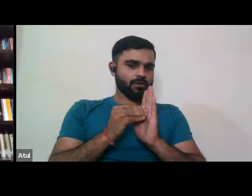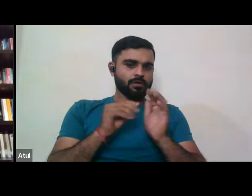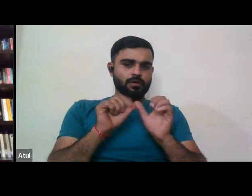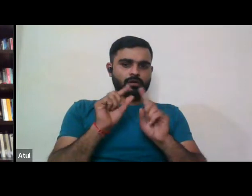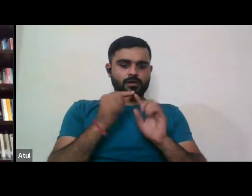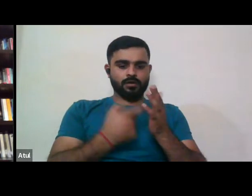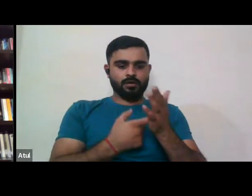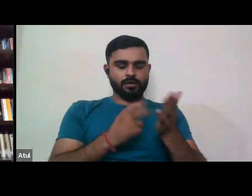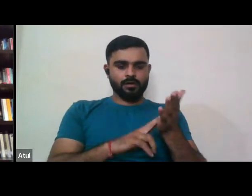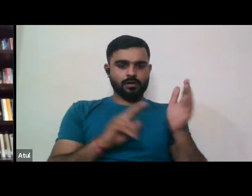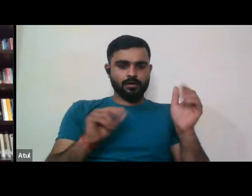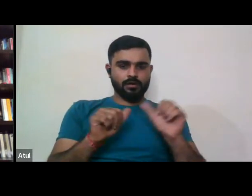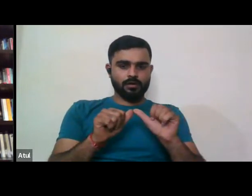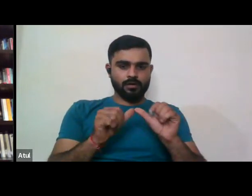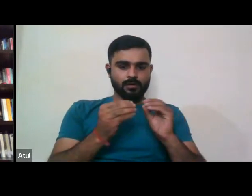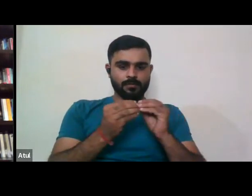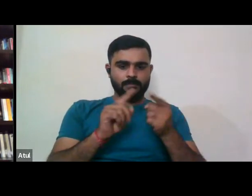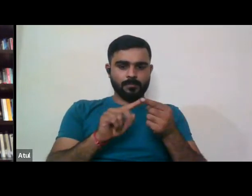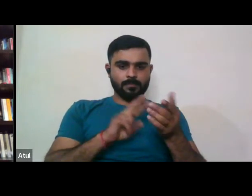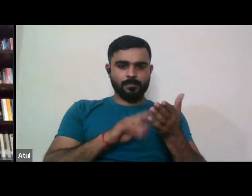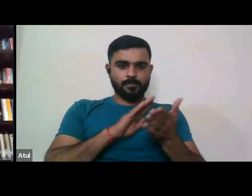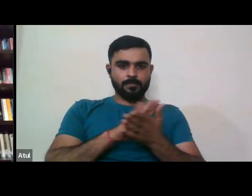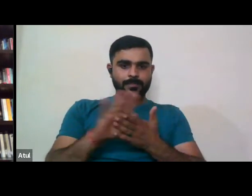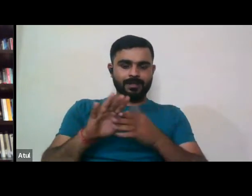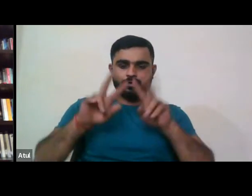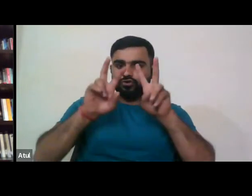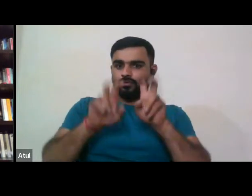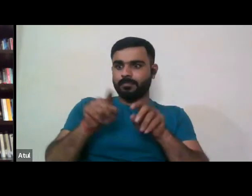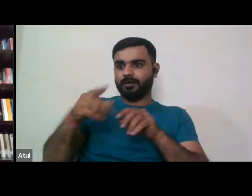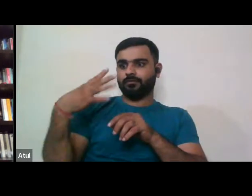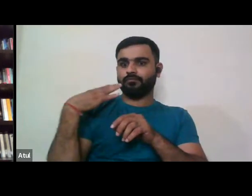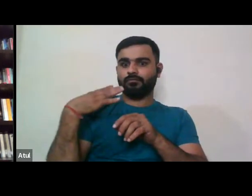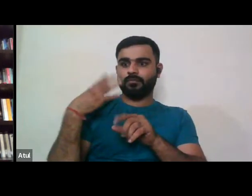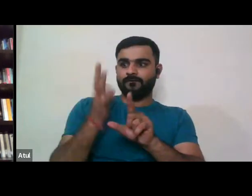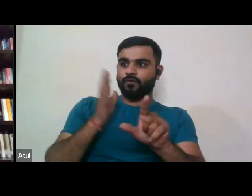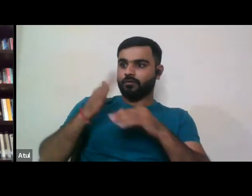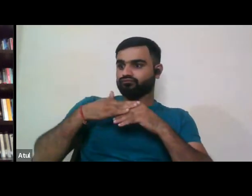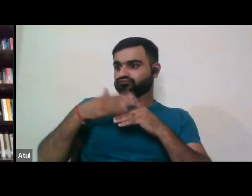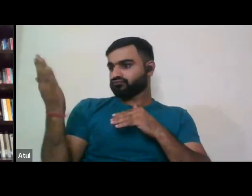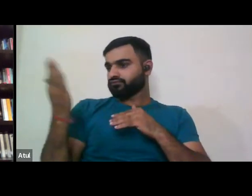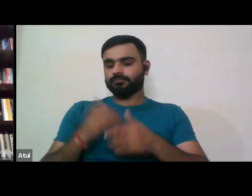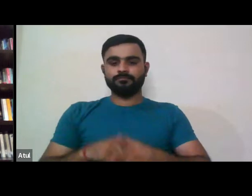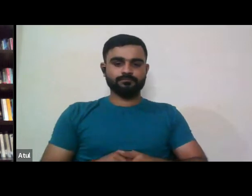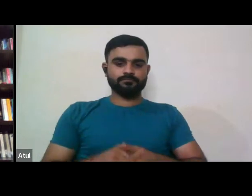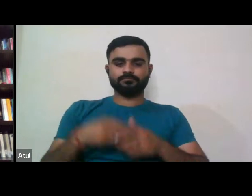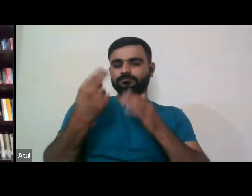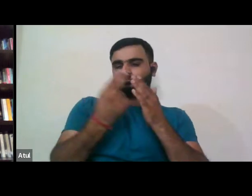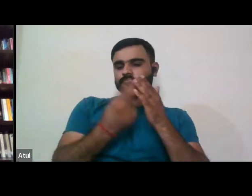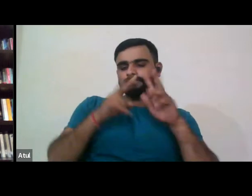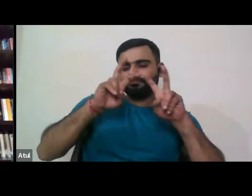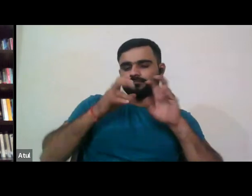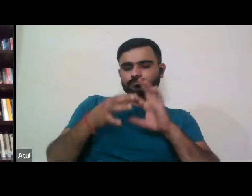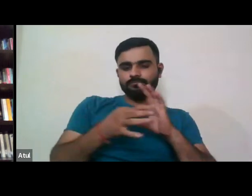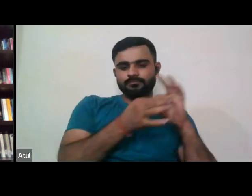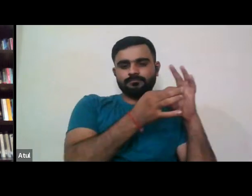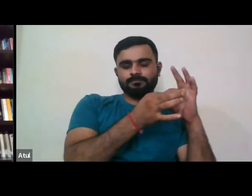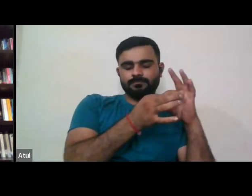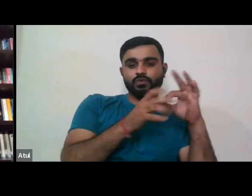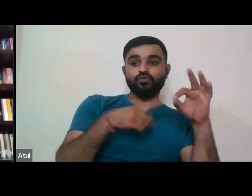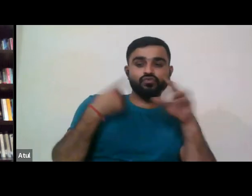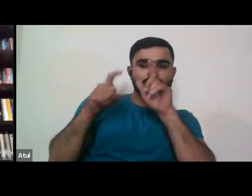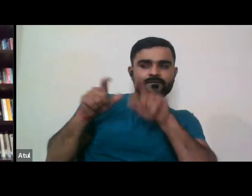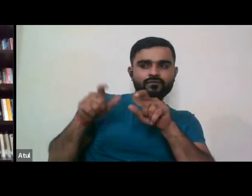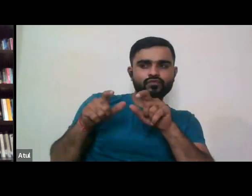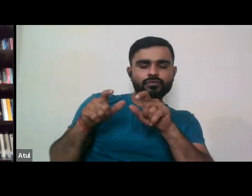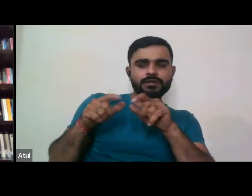regarding constitution bench matter, which you identified as pending for more than 5 years, and drawing from there to who is there